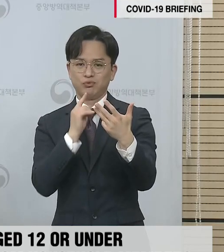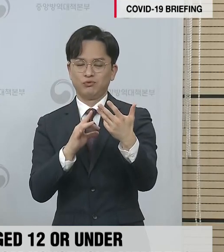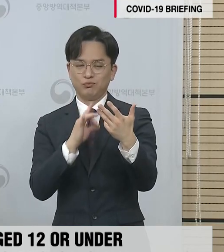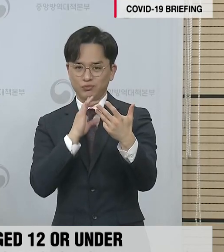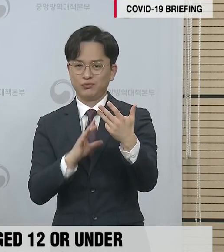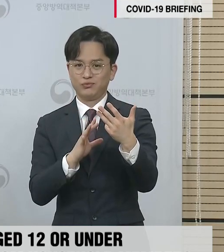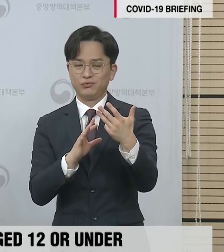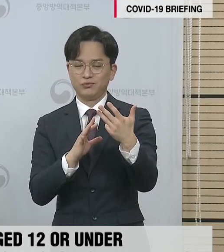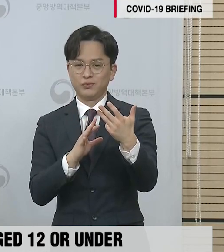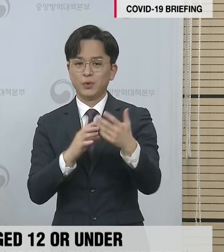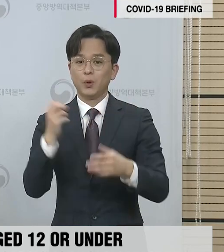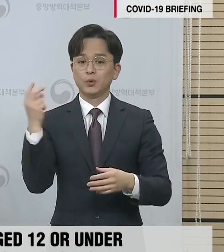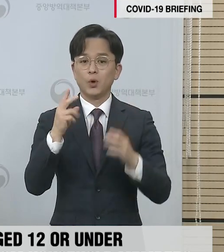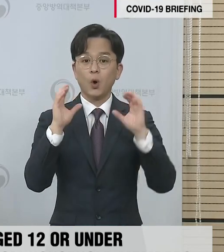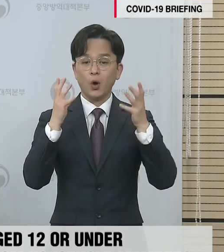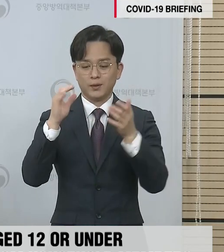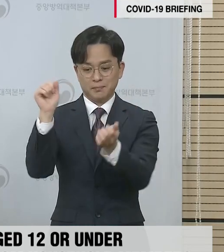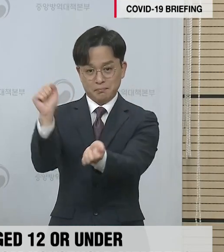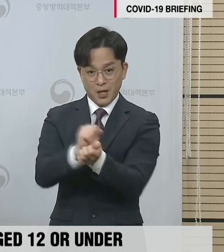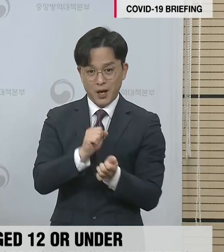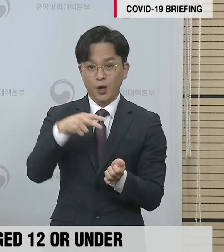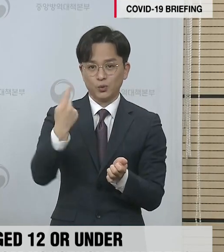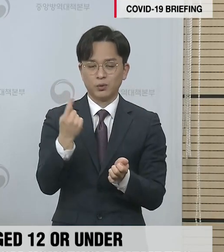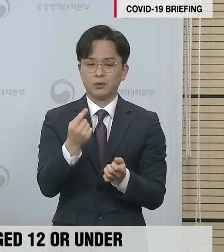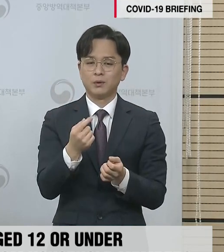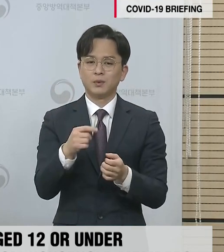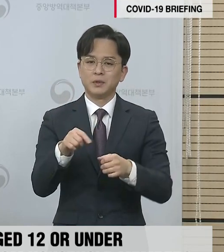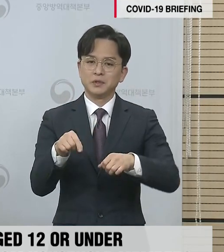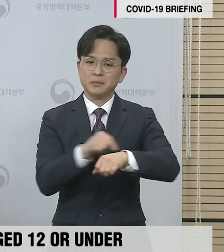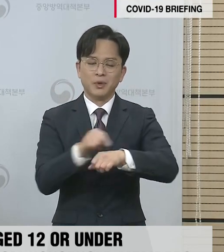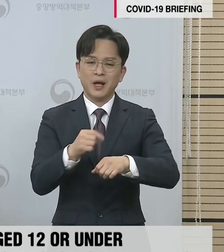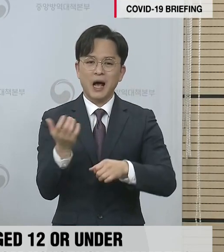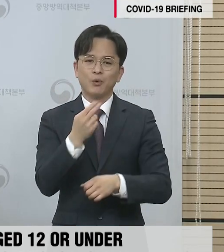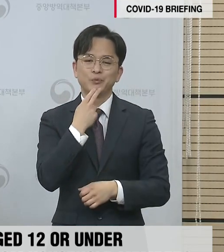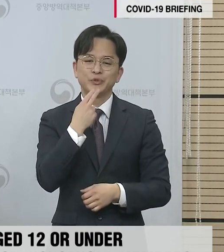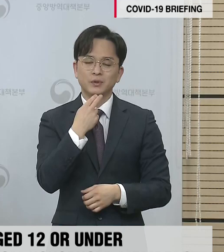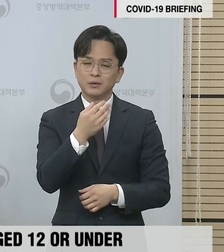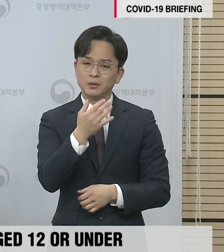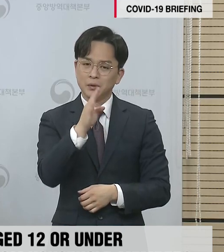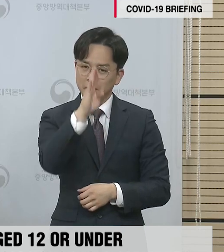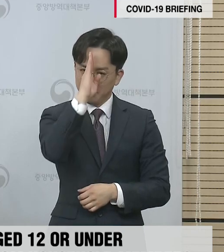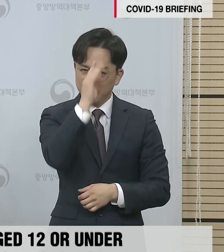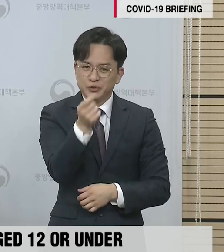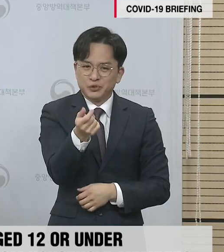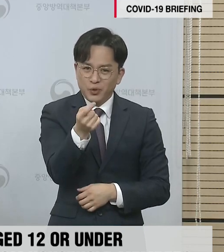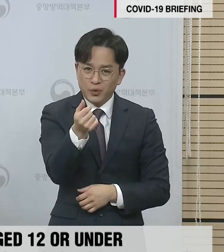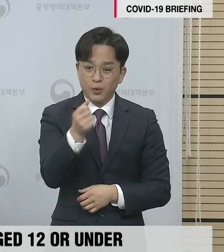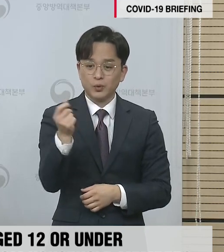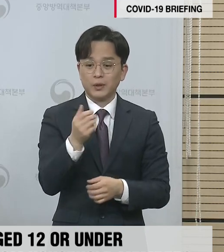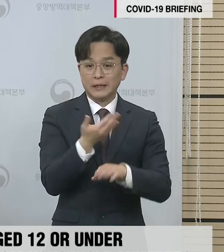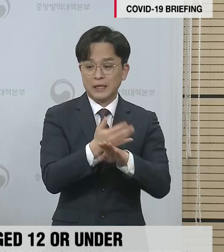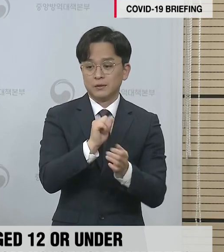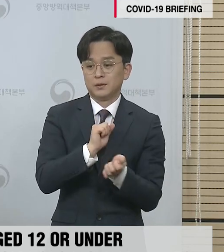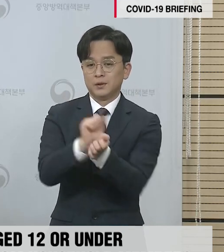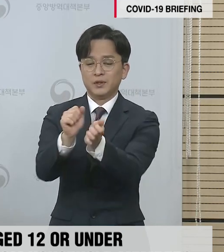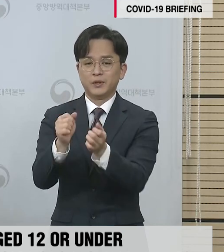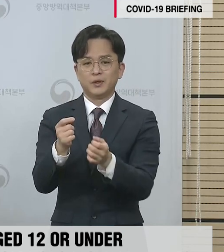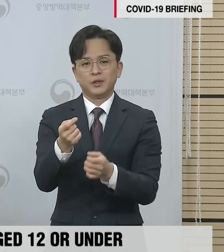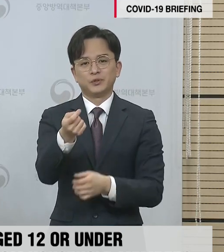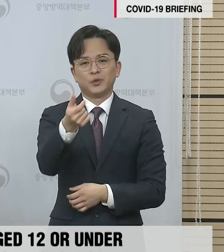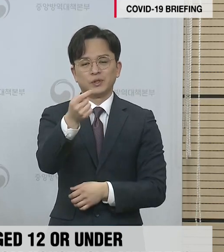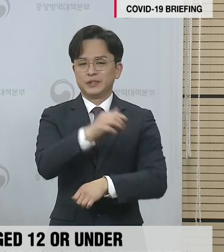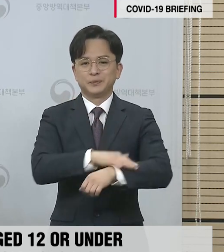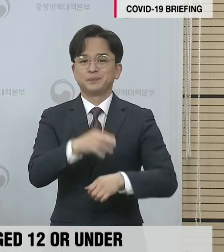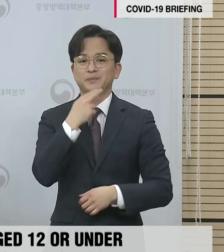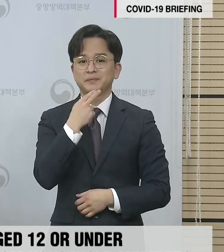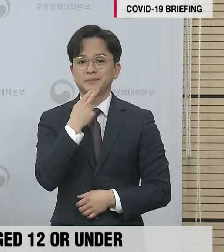group. Moreover, once they are, even they are contracted with the virus, they have light symptoms or no symptoms,